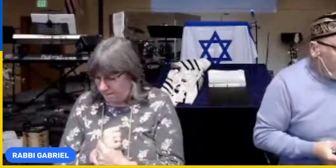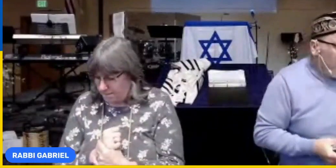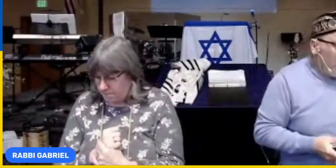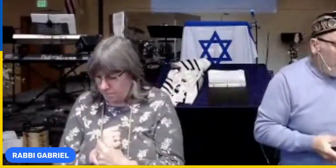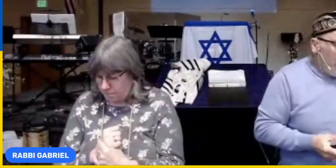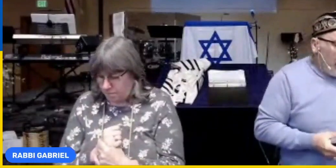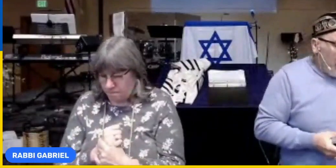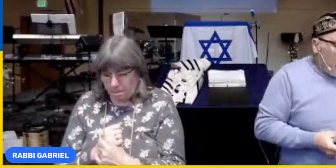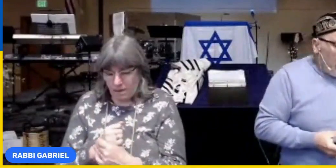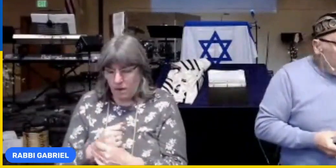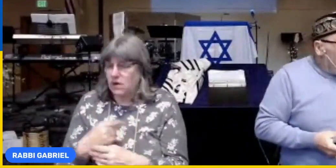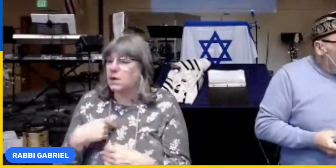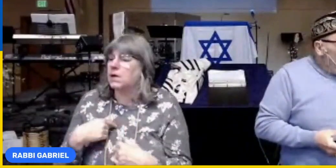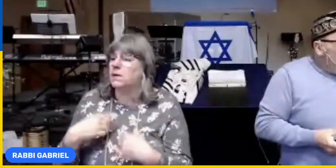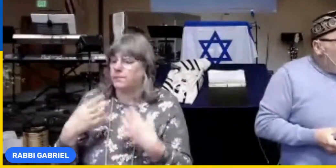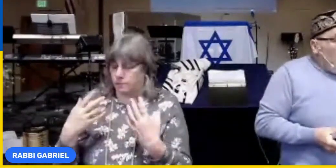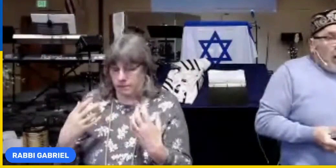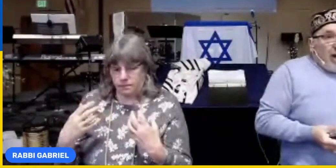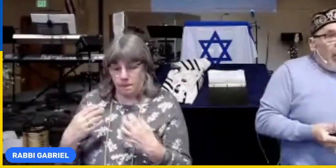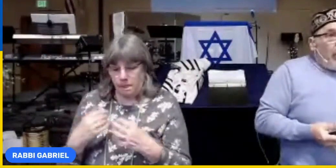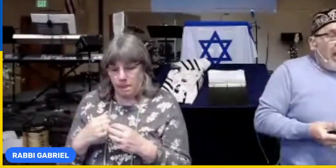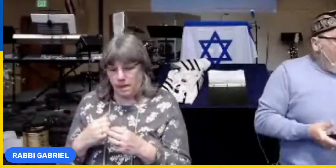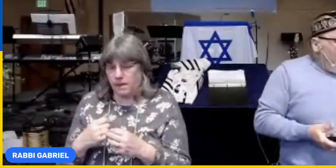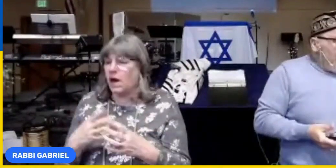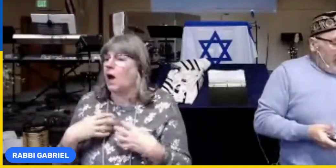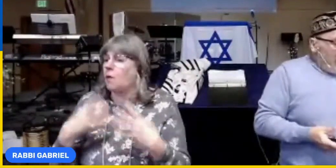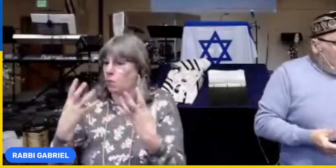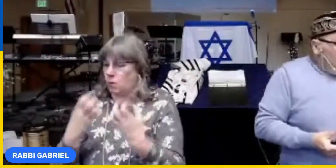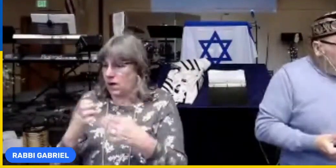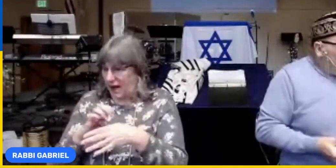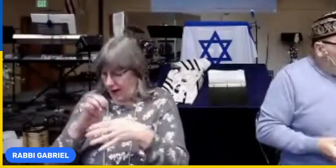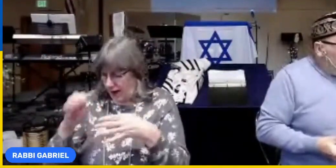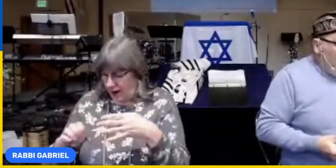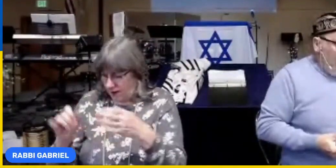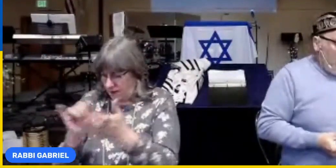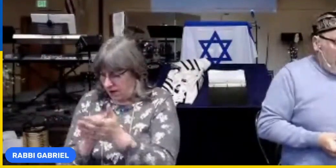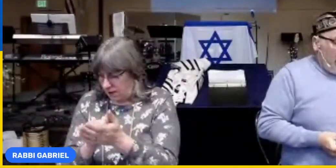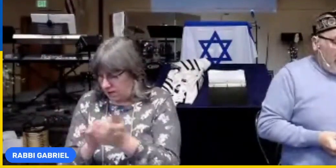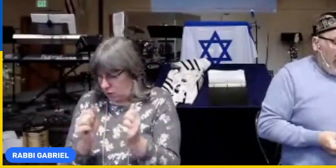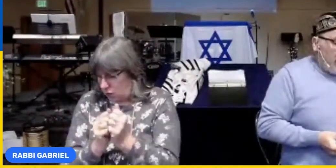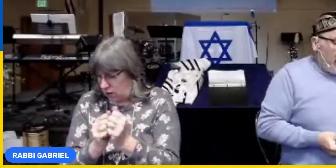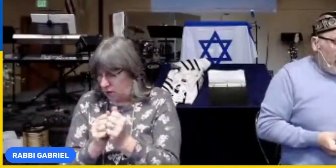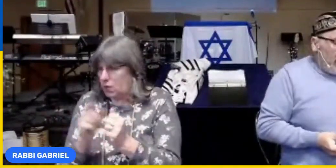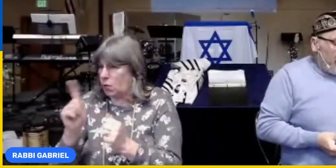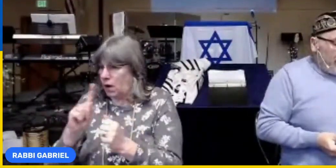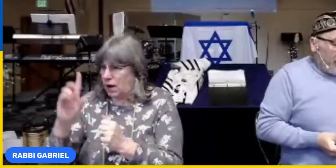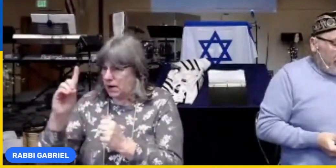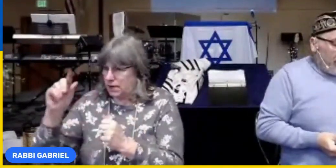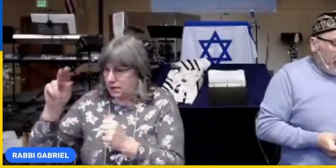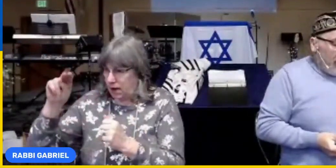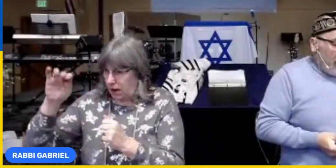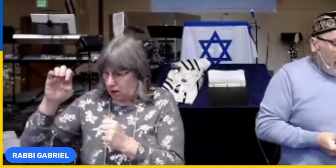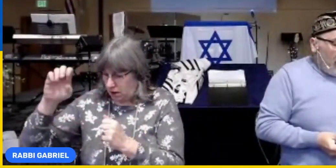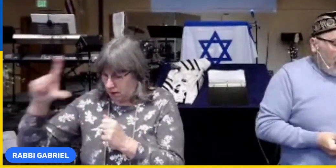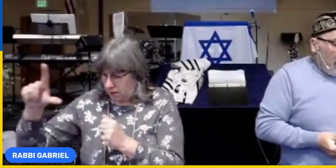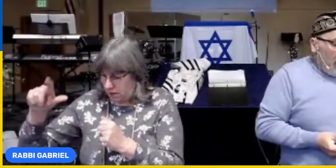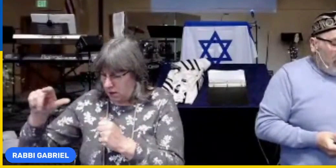sin. So I want to end this midrash with actually